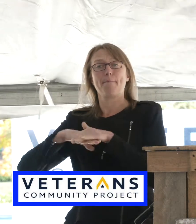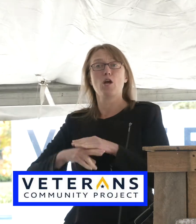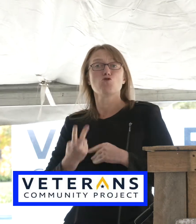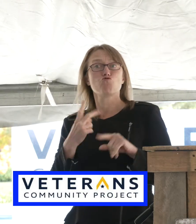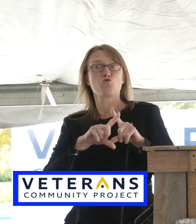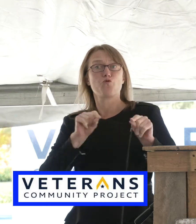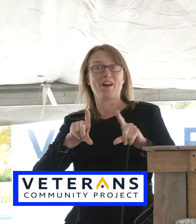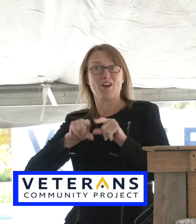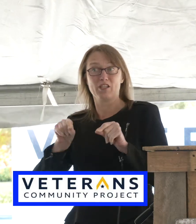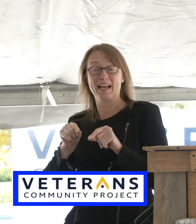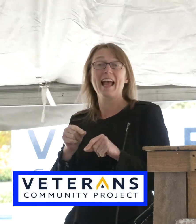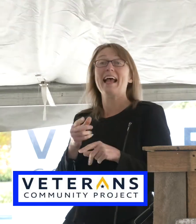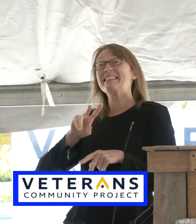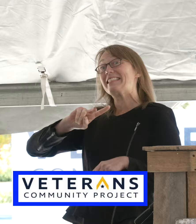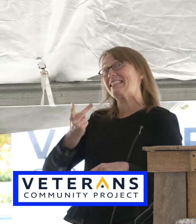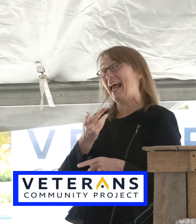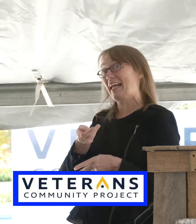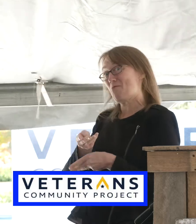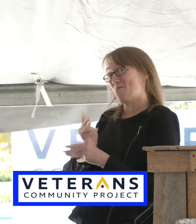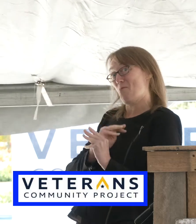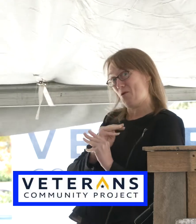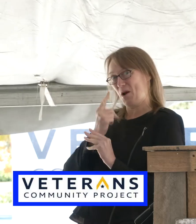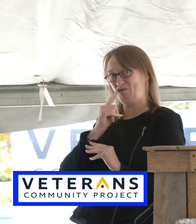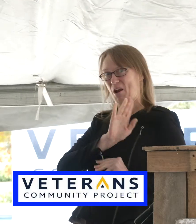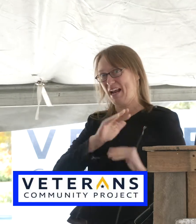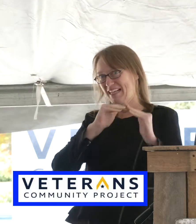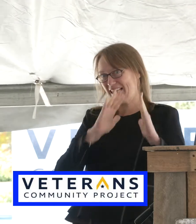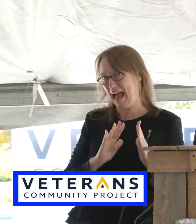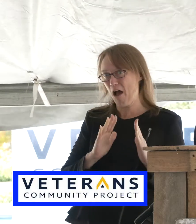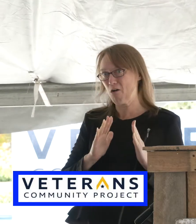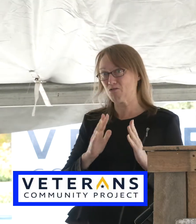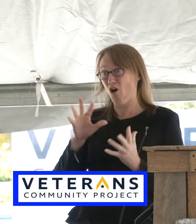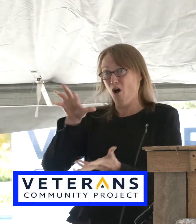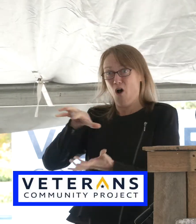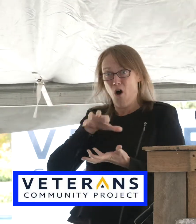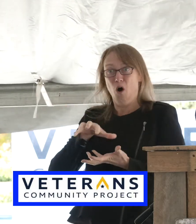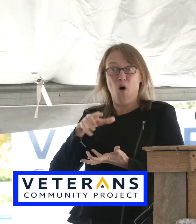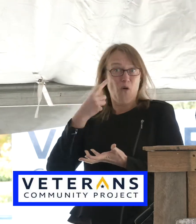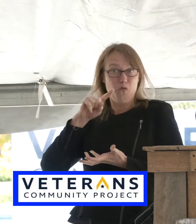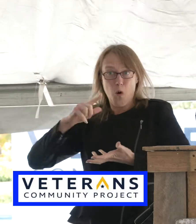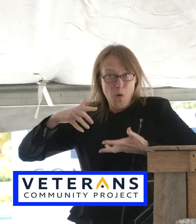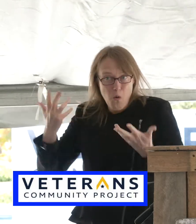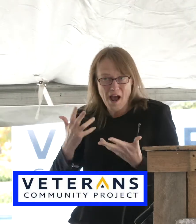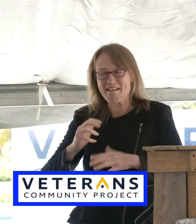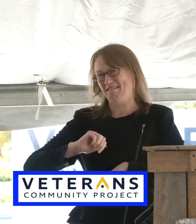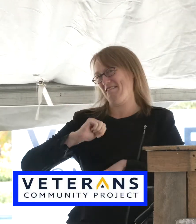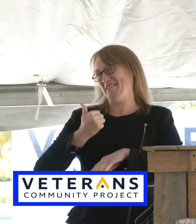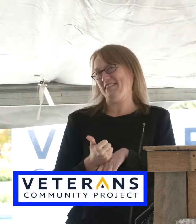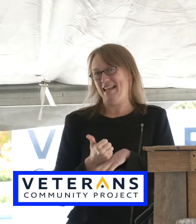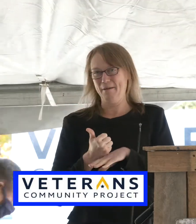Project. So today is a pretty big day to him as well, I'd say. So please bring him up here with me, if you will.